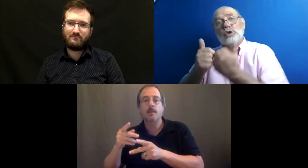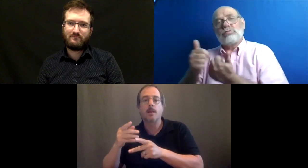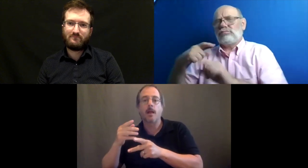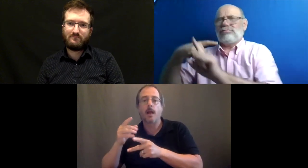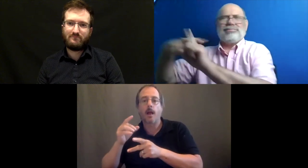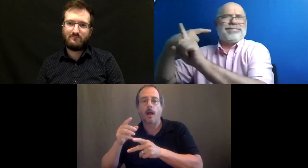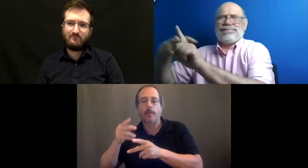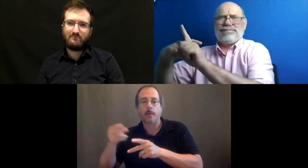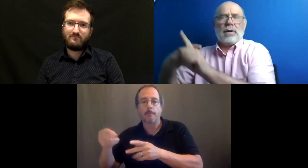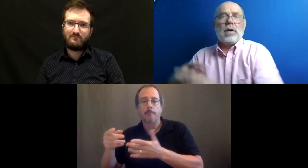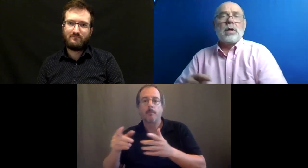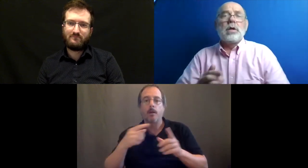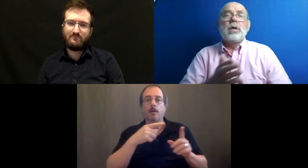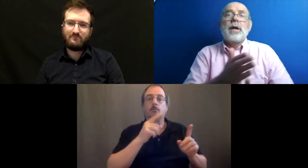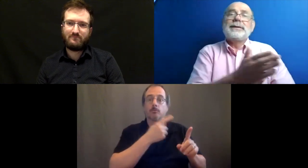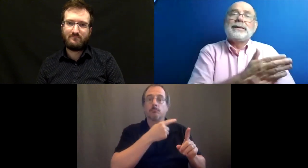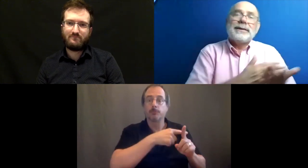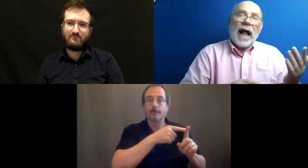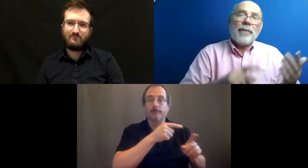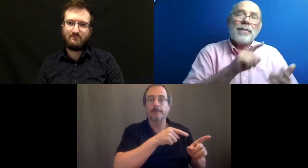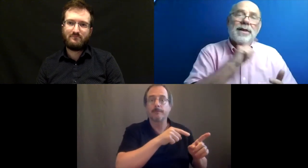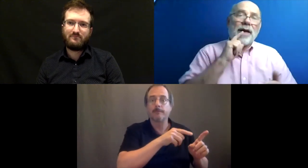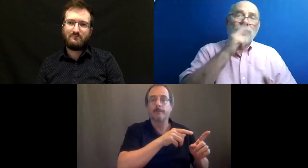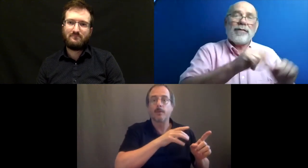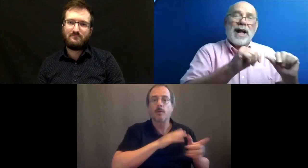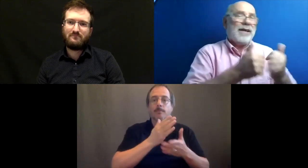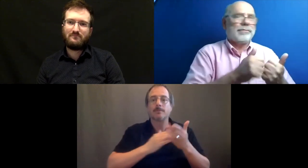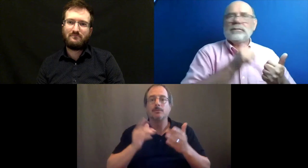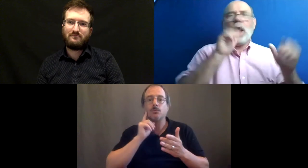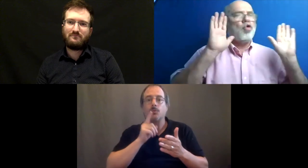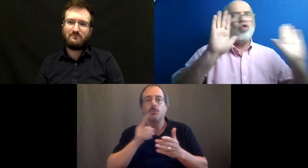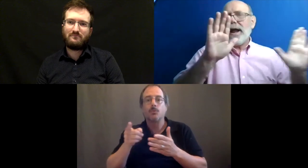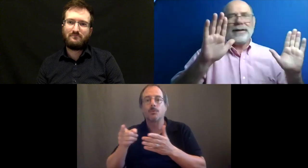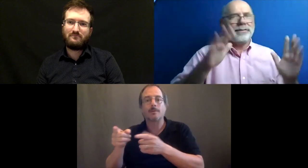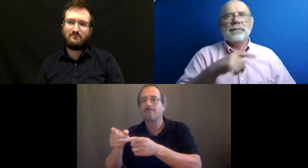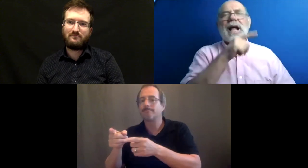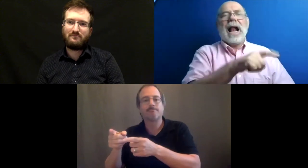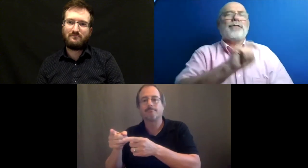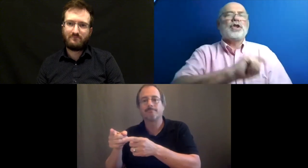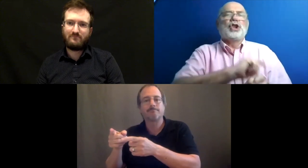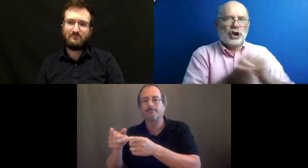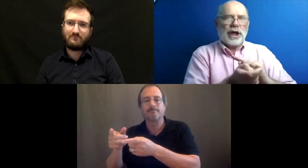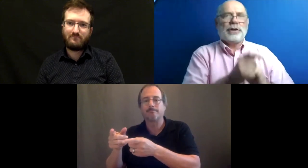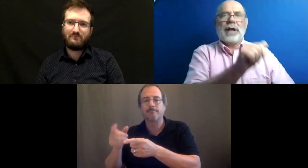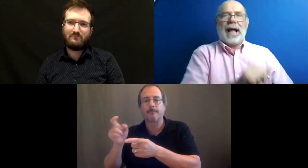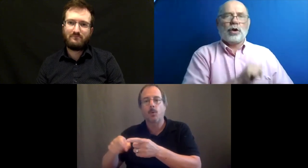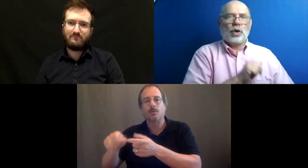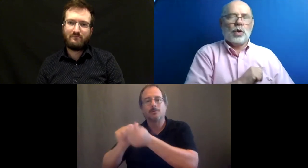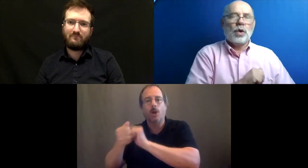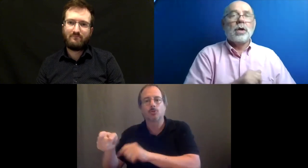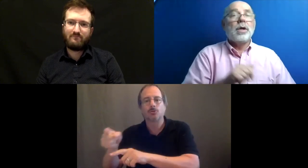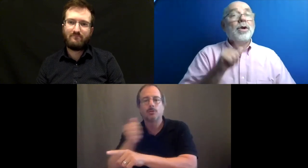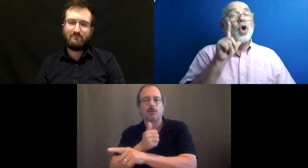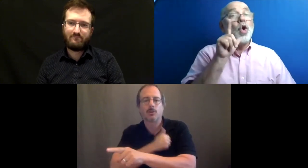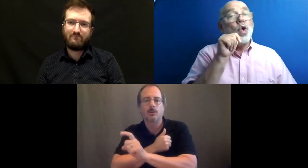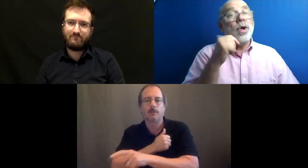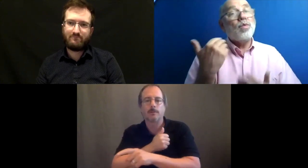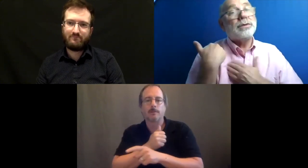agencies who work with the deaf and hard of hearing are fantastic, and other service agencies aren't fantastic, and they